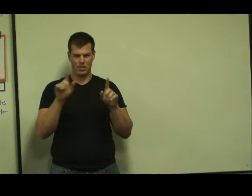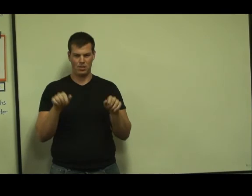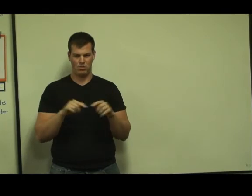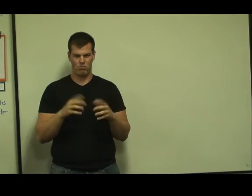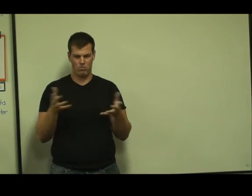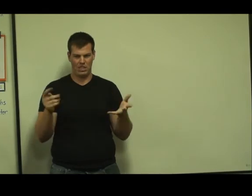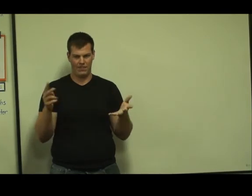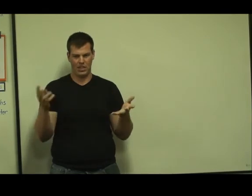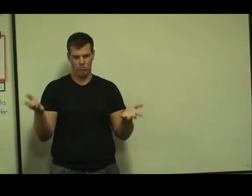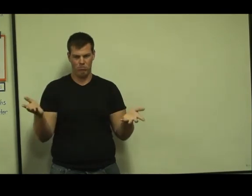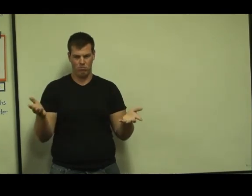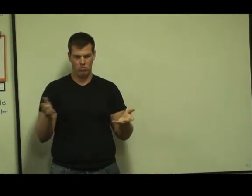the TV.